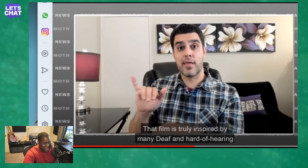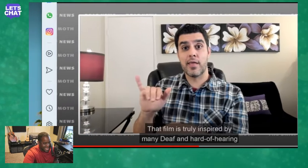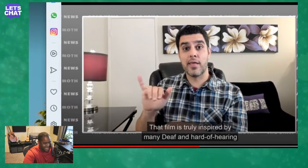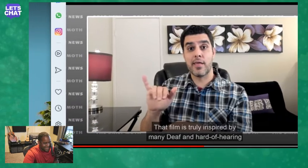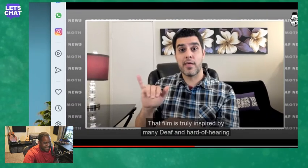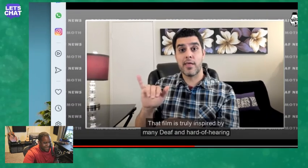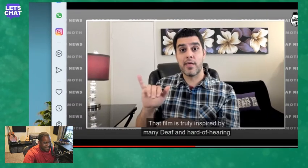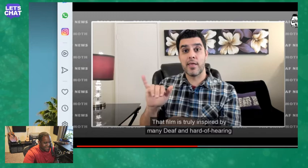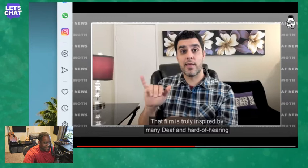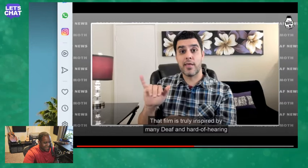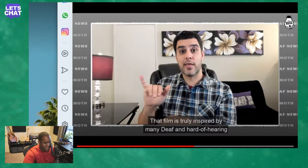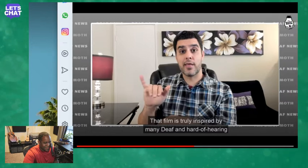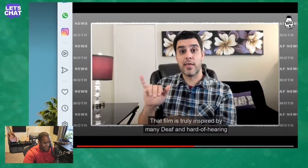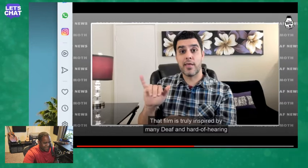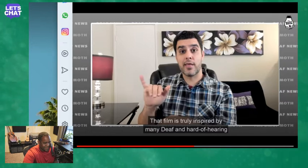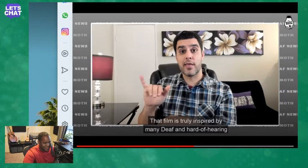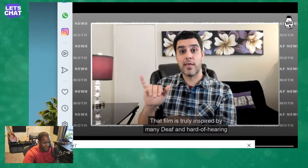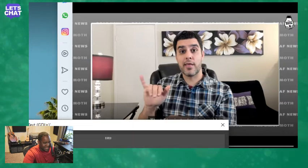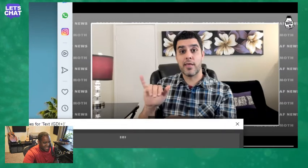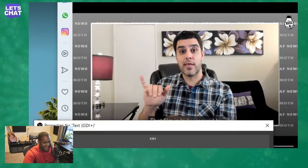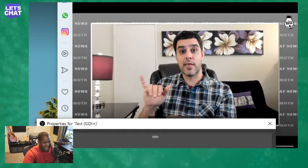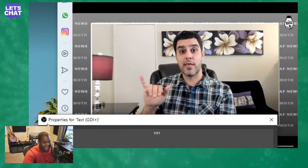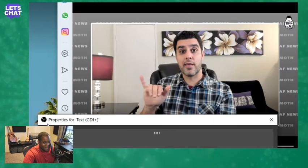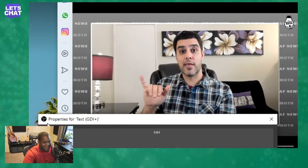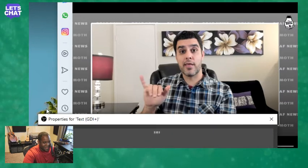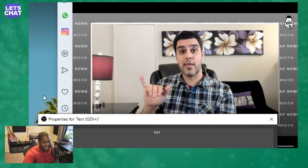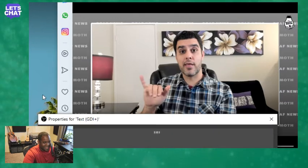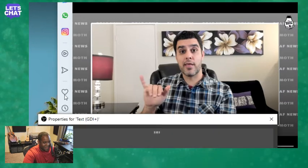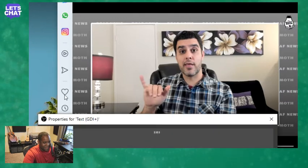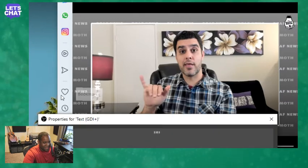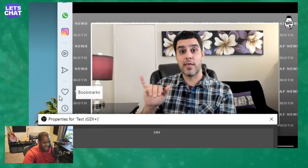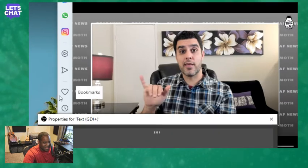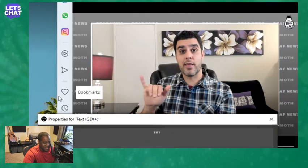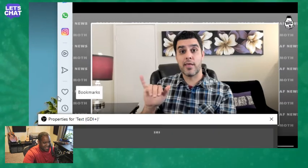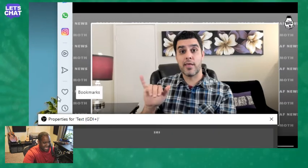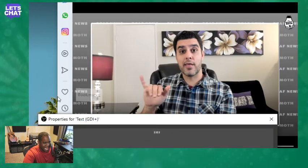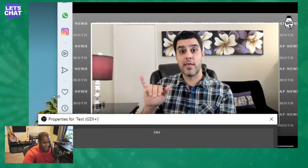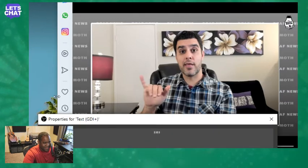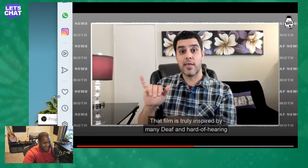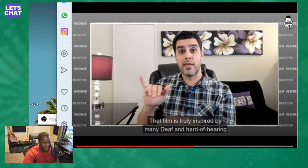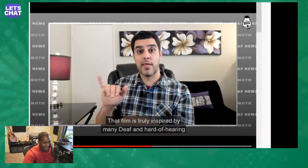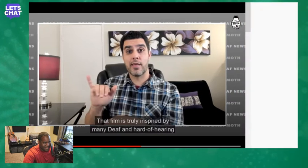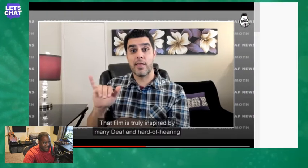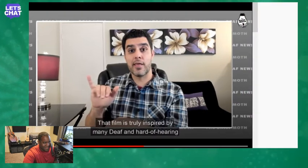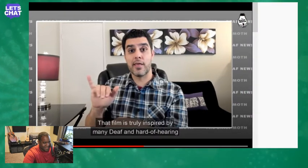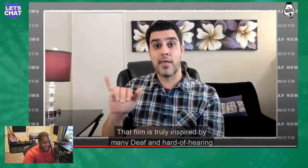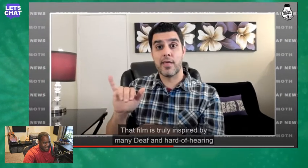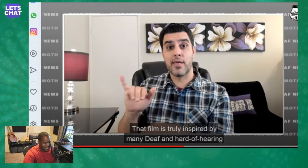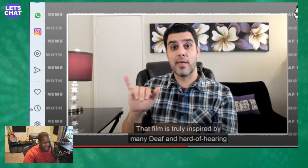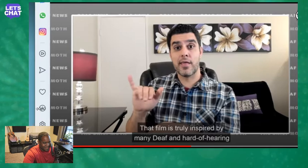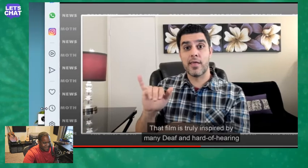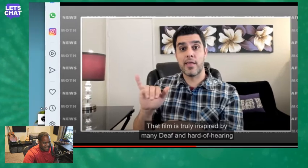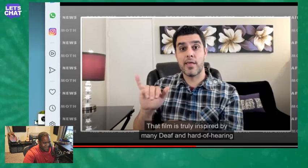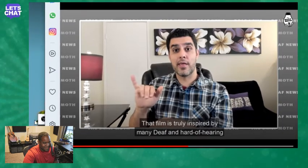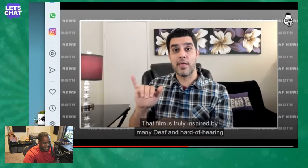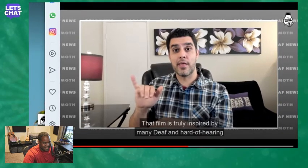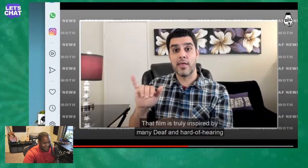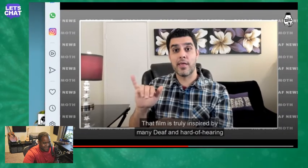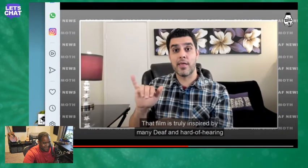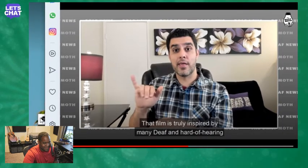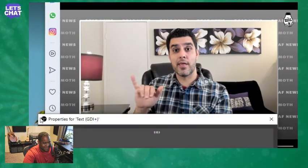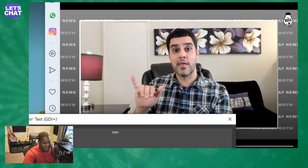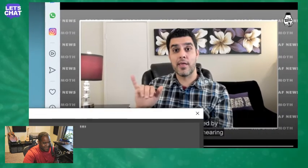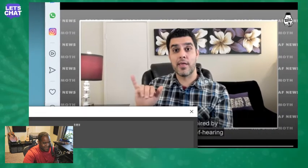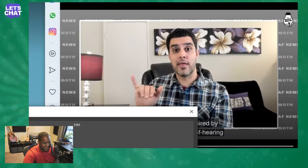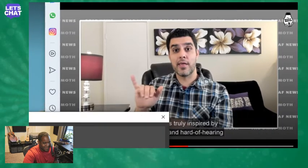But okay. Let me see. Where's my picture? Let me block the captions.